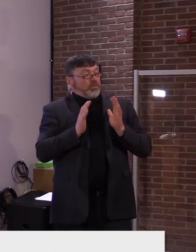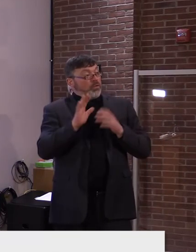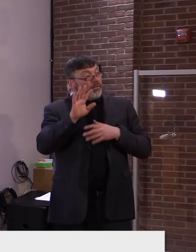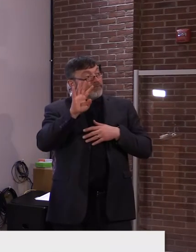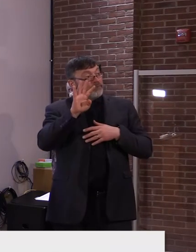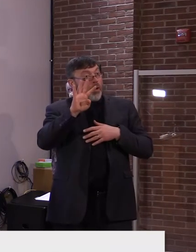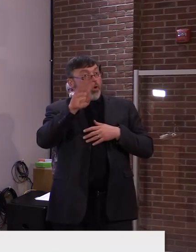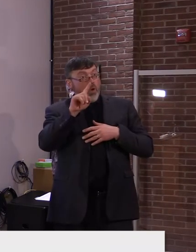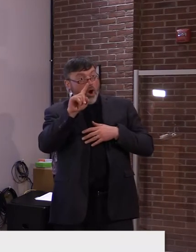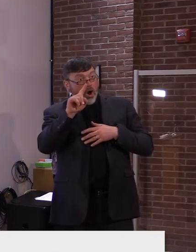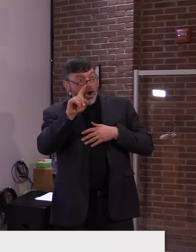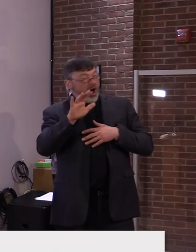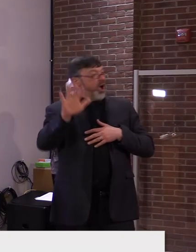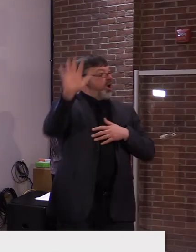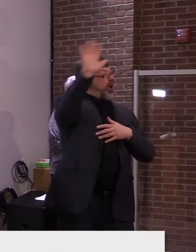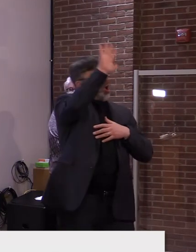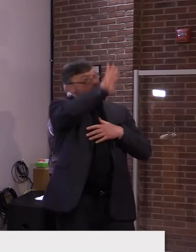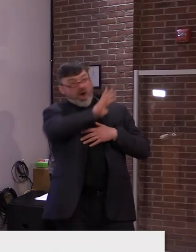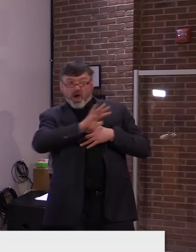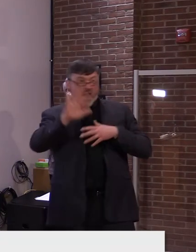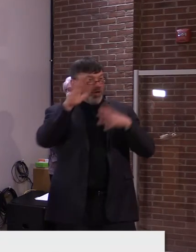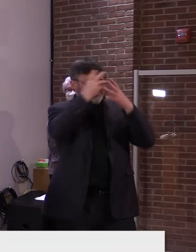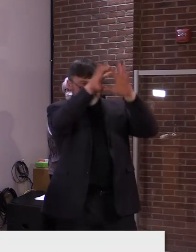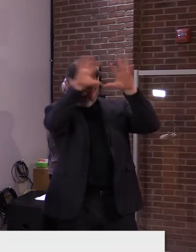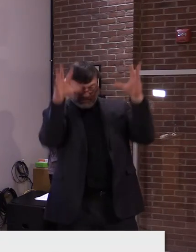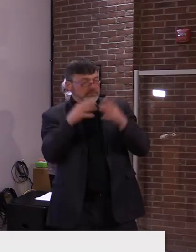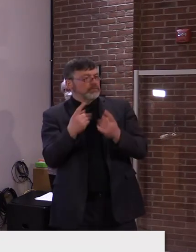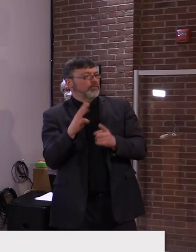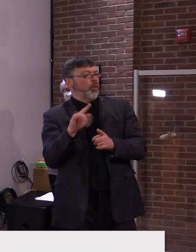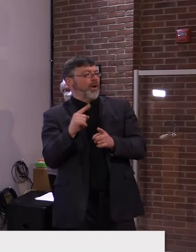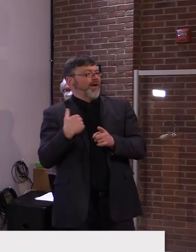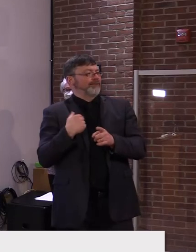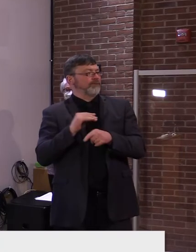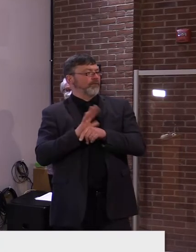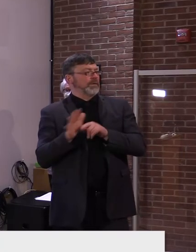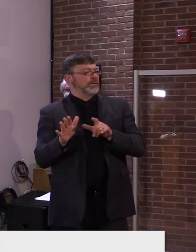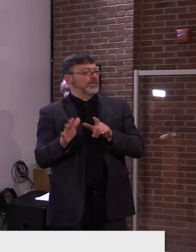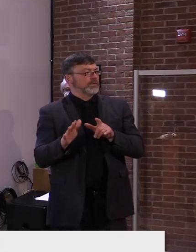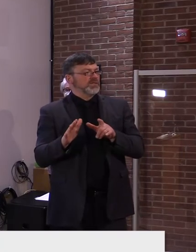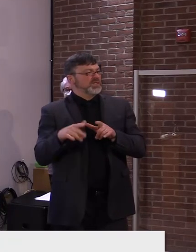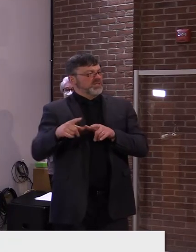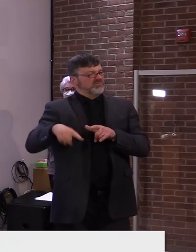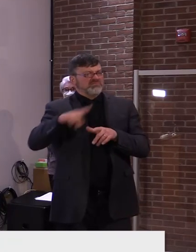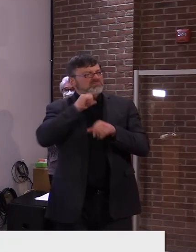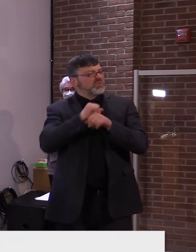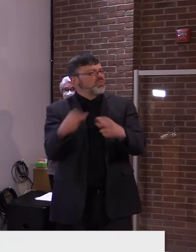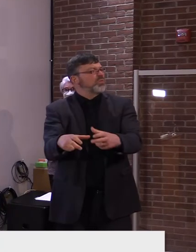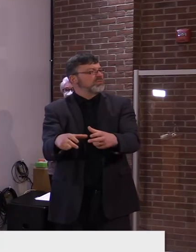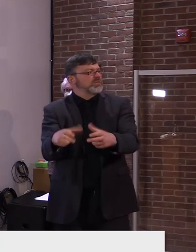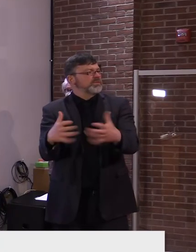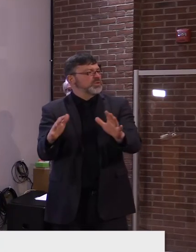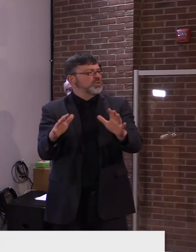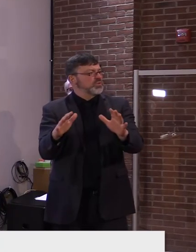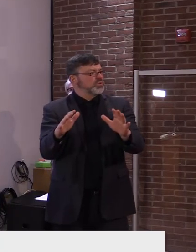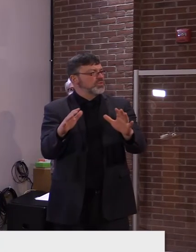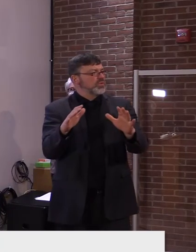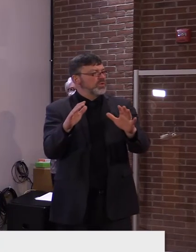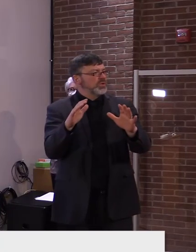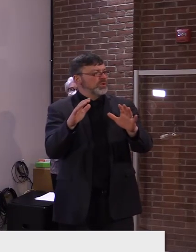and one in Southern that's been quarantined. That person was quarantined, came into our system, was quarantined,